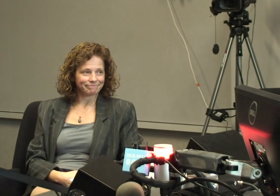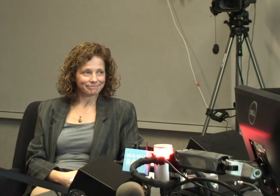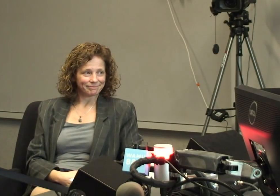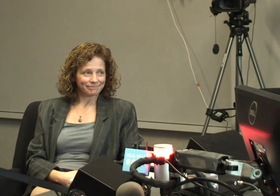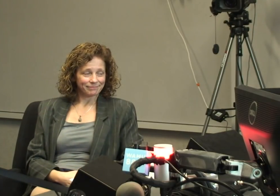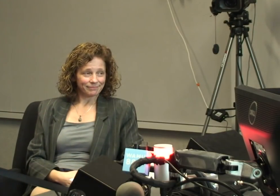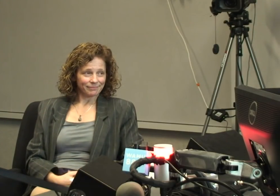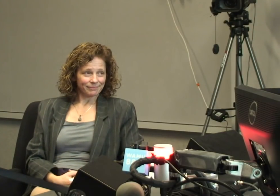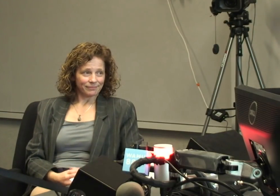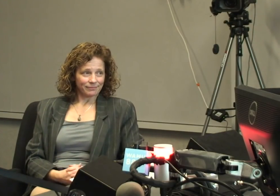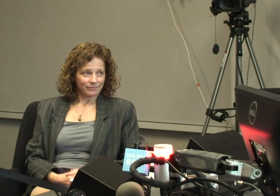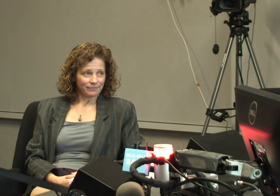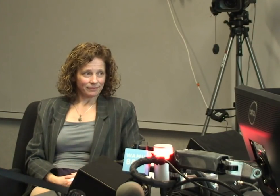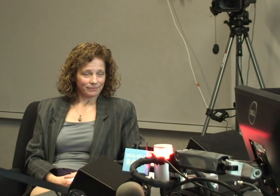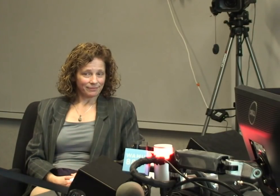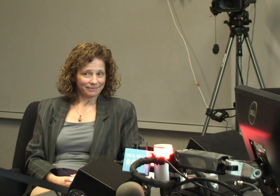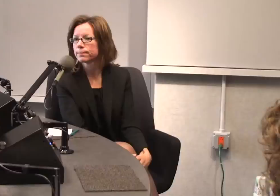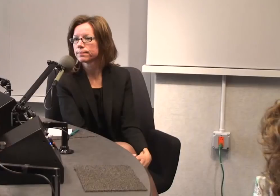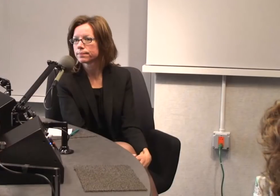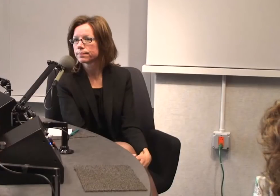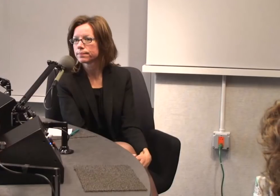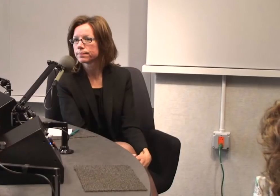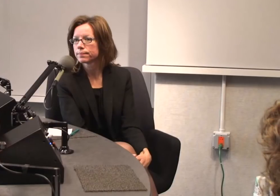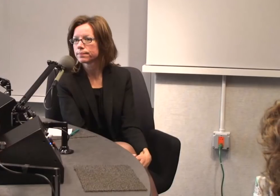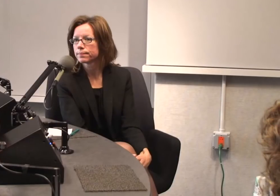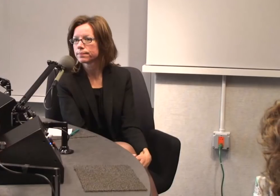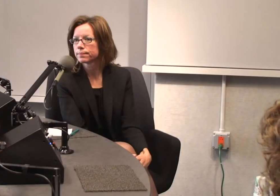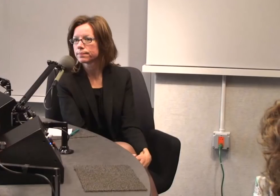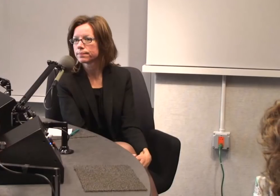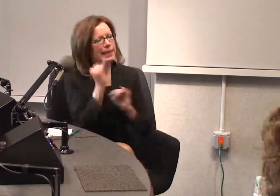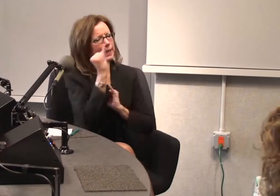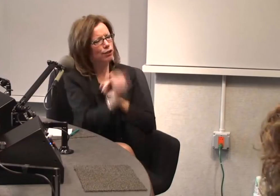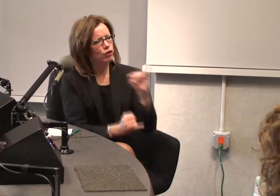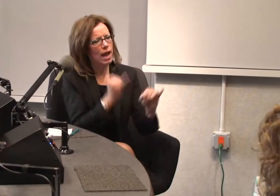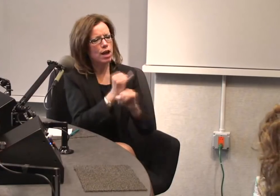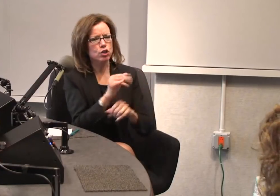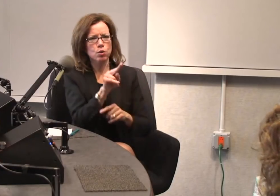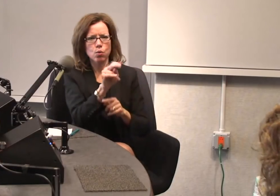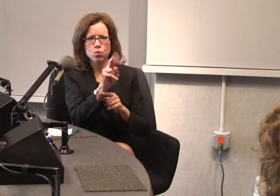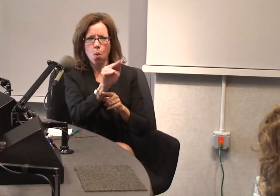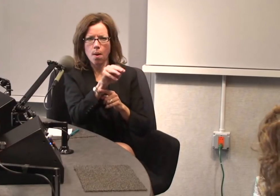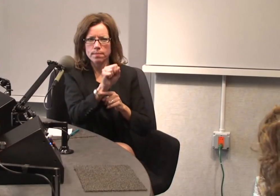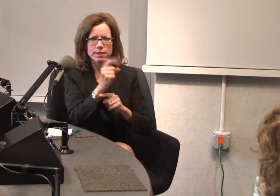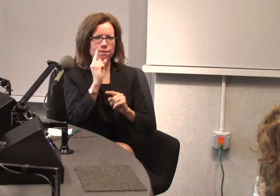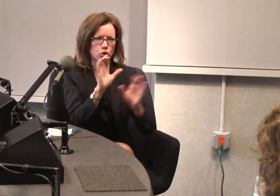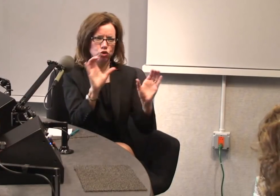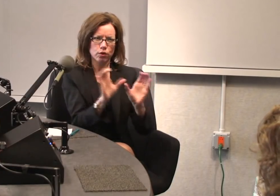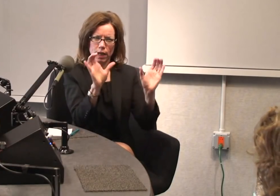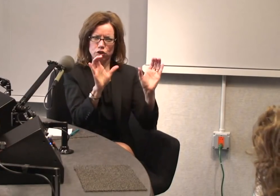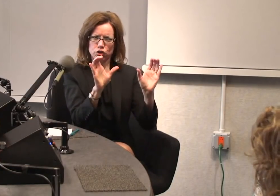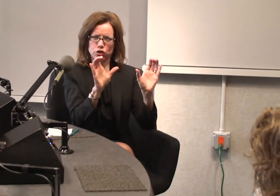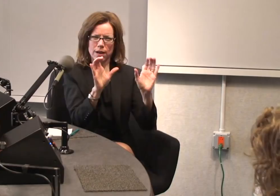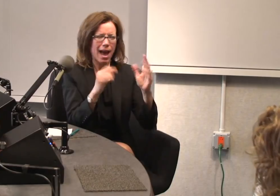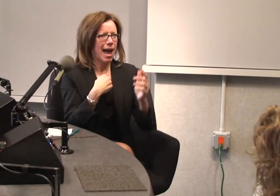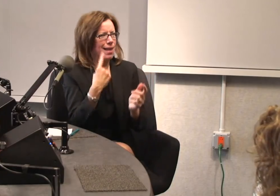work in the area of translating and interpreting. Are there any international norms for certification? Because I think what bothered me most about what I